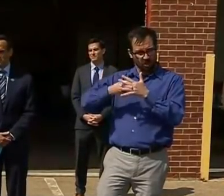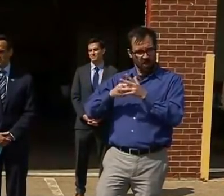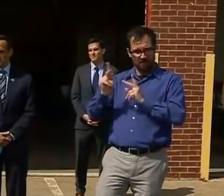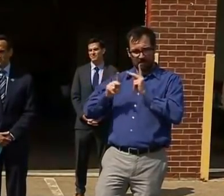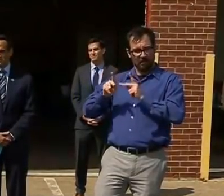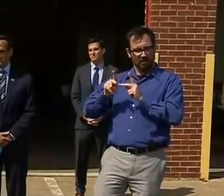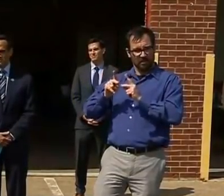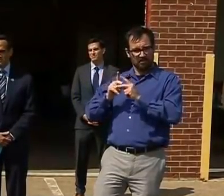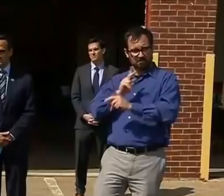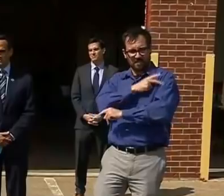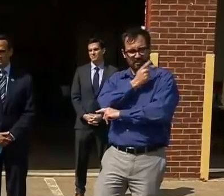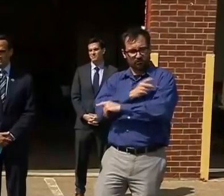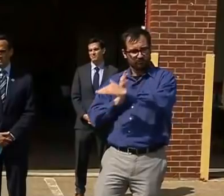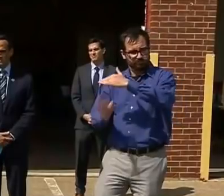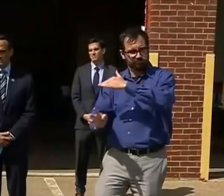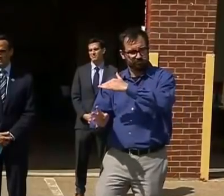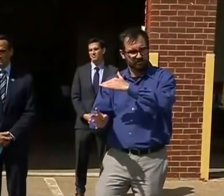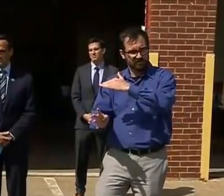patients last night.